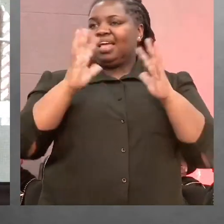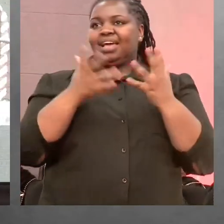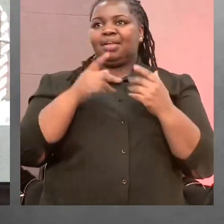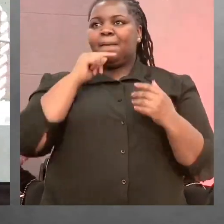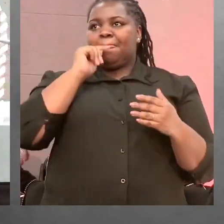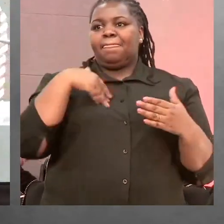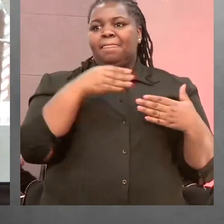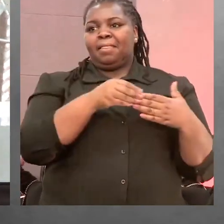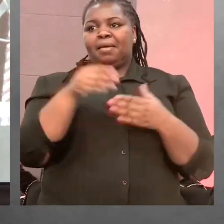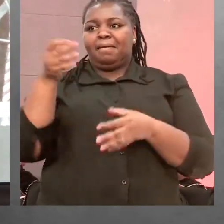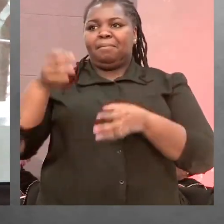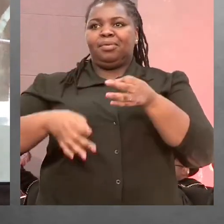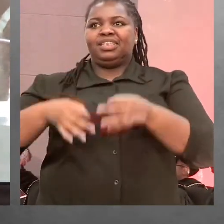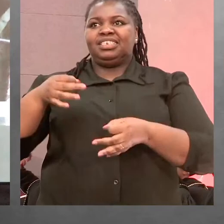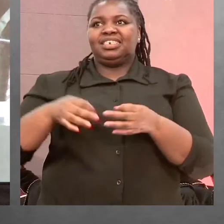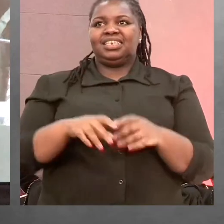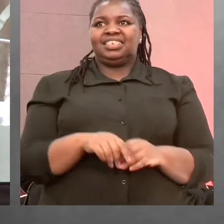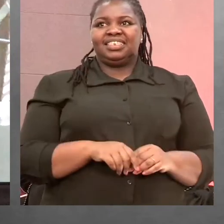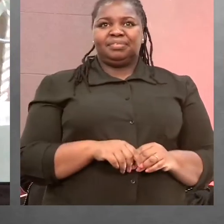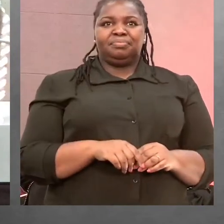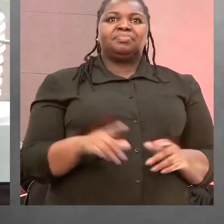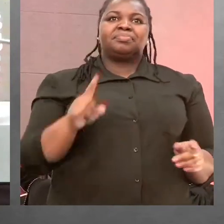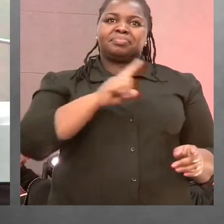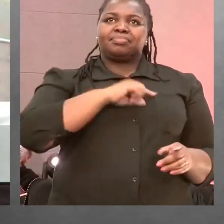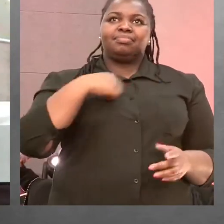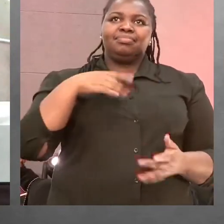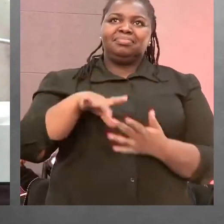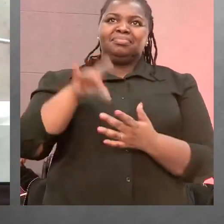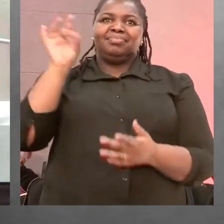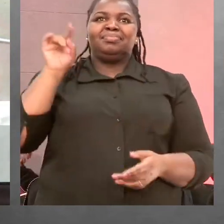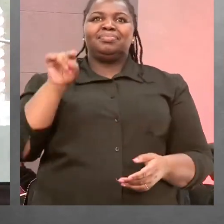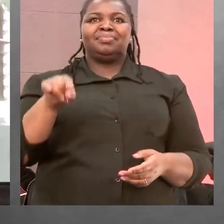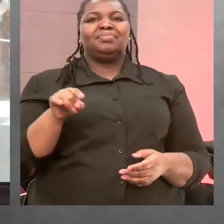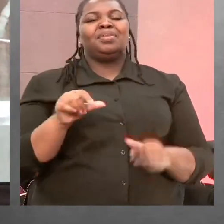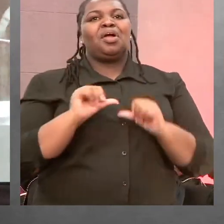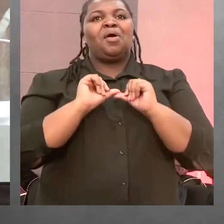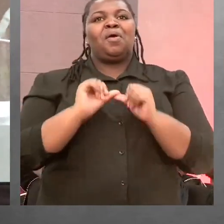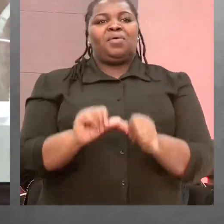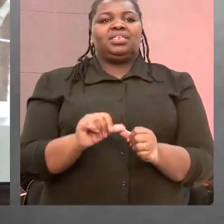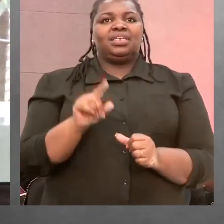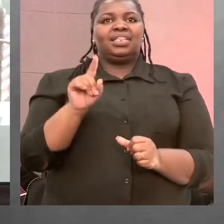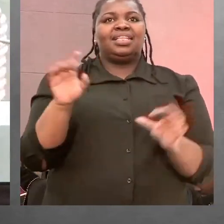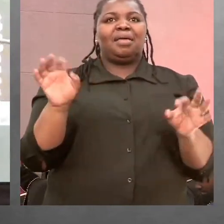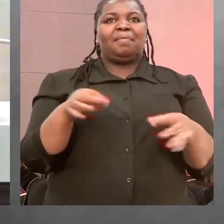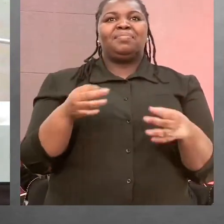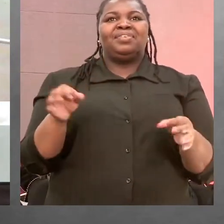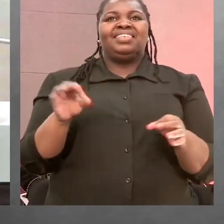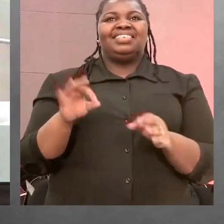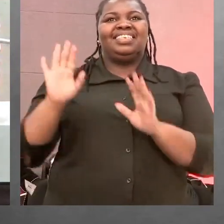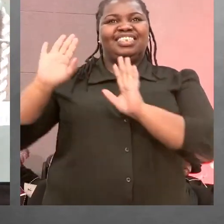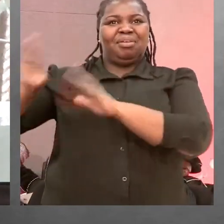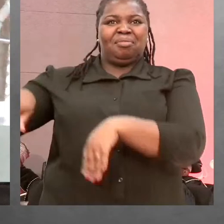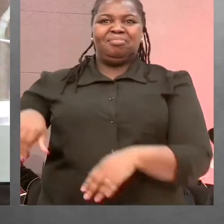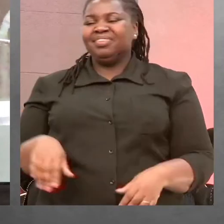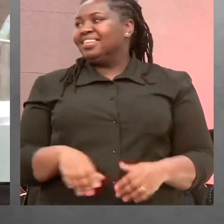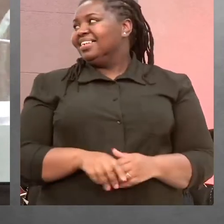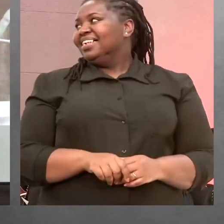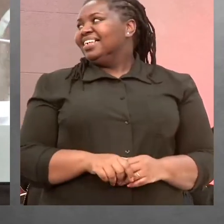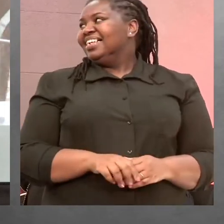are led by politicians. So that's why I chose not to continue with this thing of music. It's good, it's for